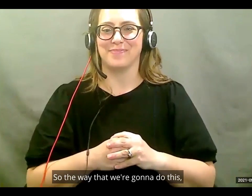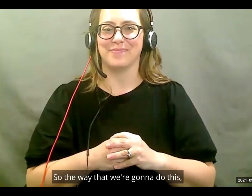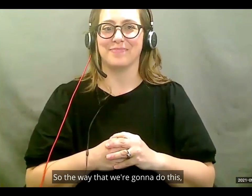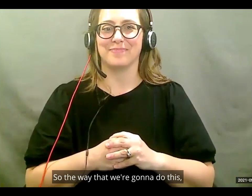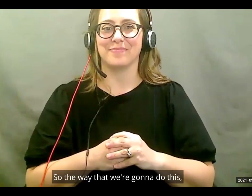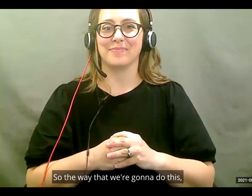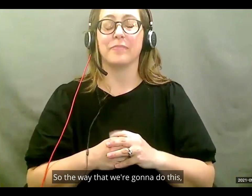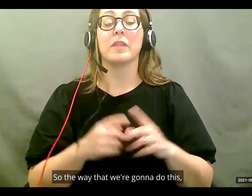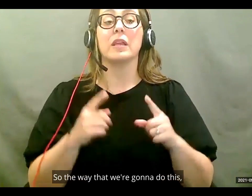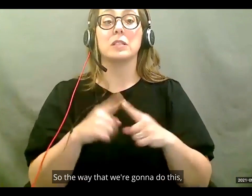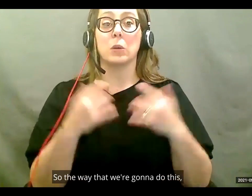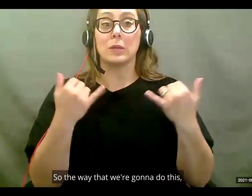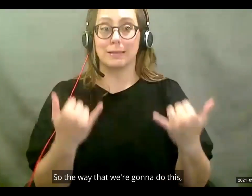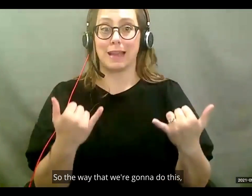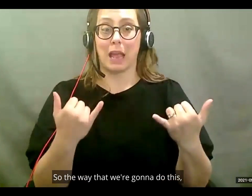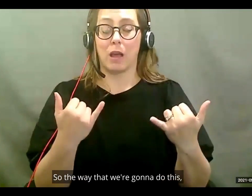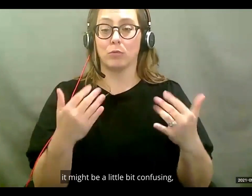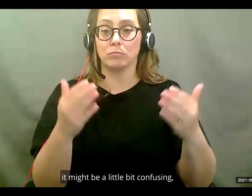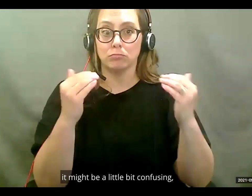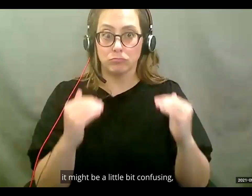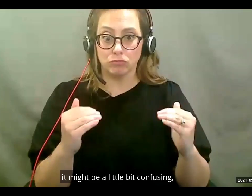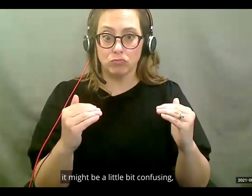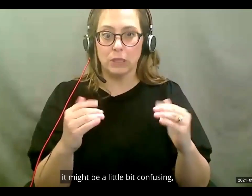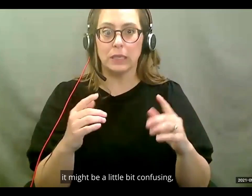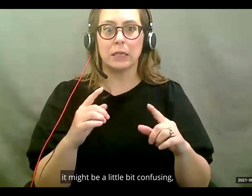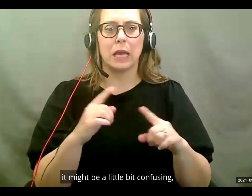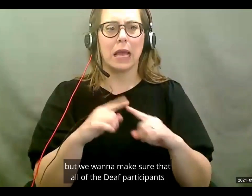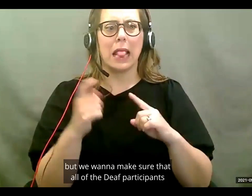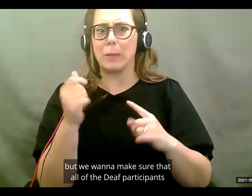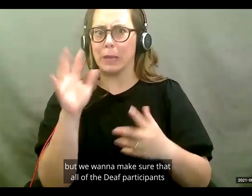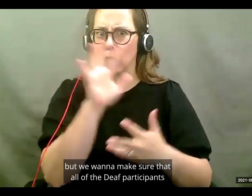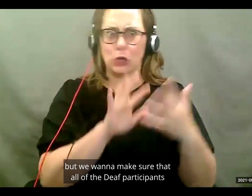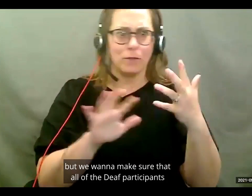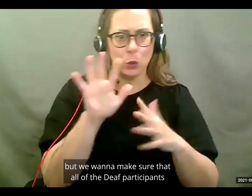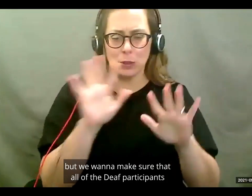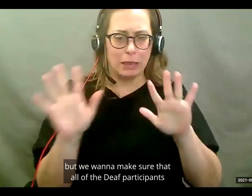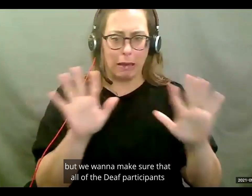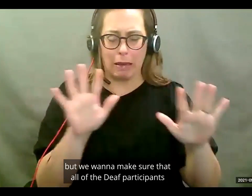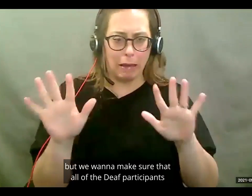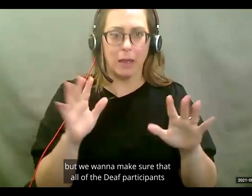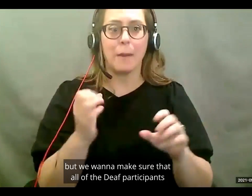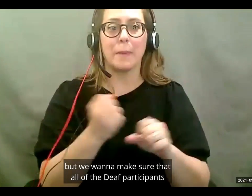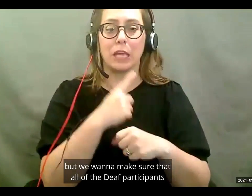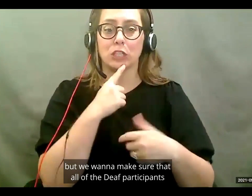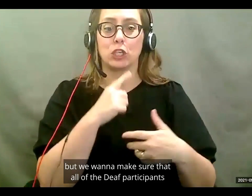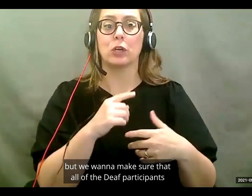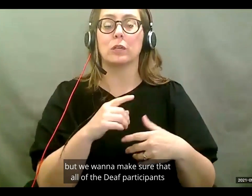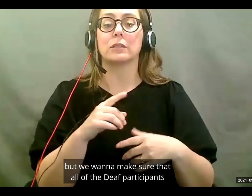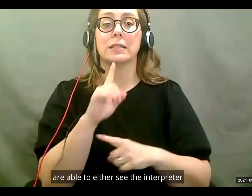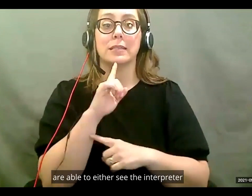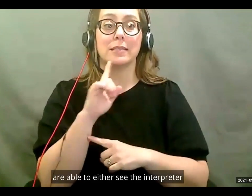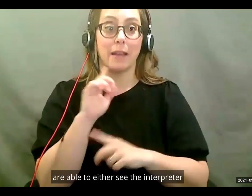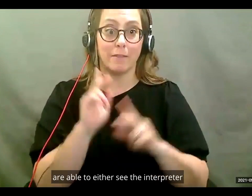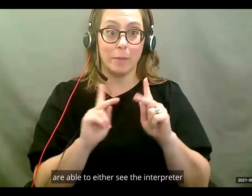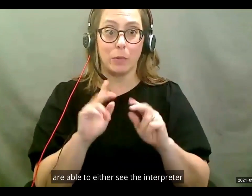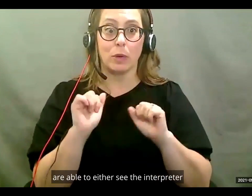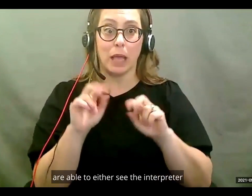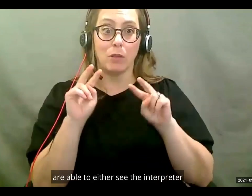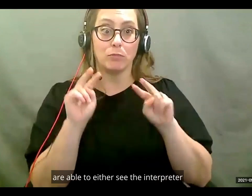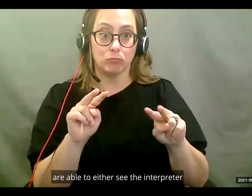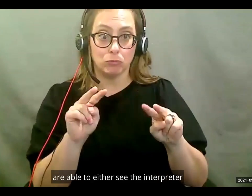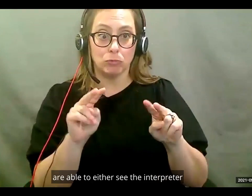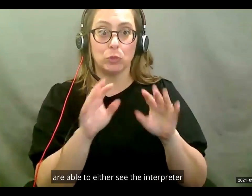So the way that we're going to do this, it might be a little bit confusing, but we want to make sure that all of the deaf participants are able to either